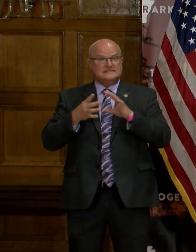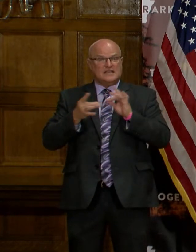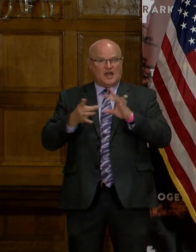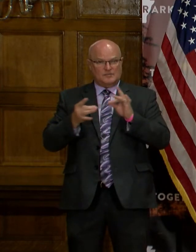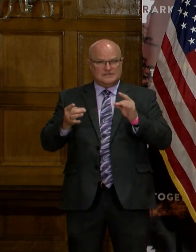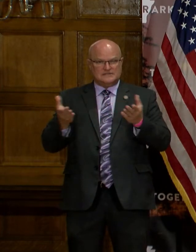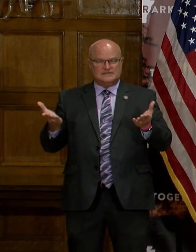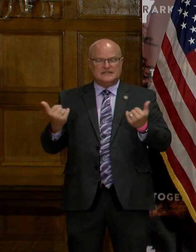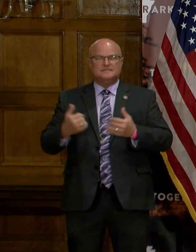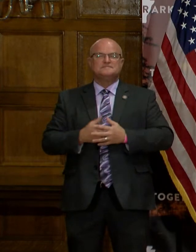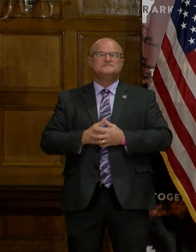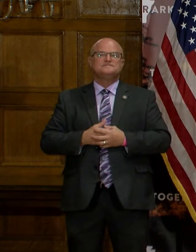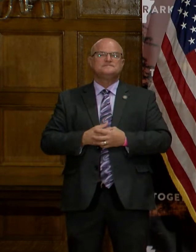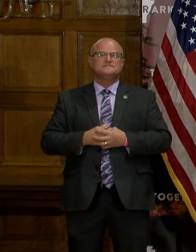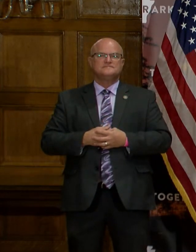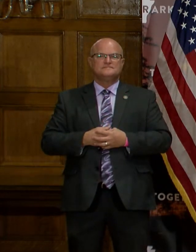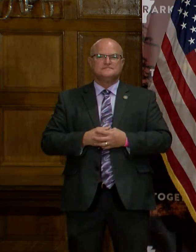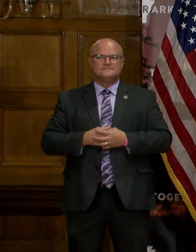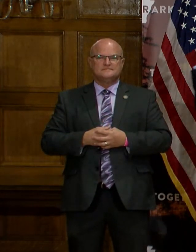comments to make. Dr. Romero.